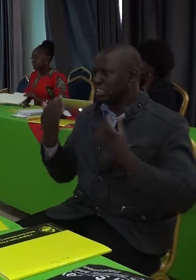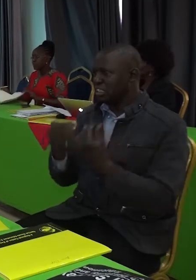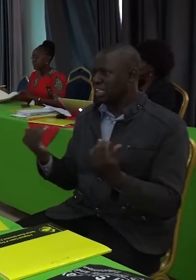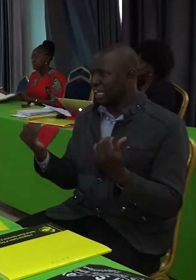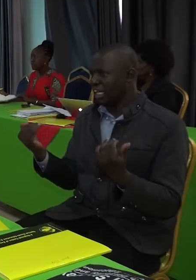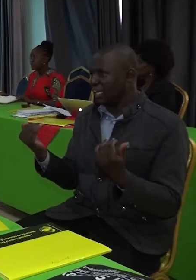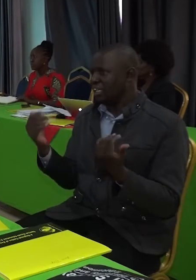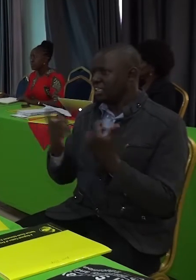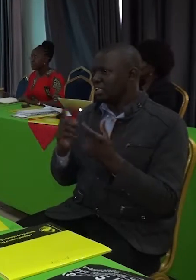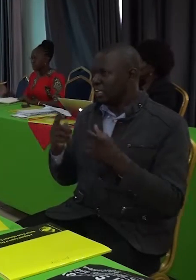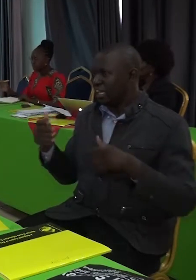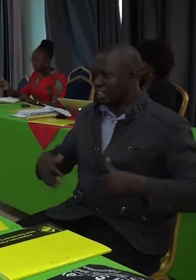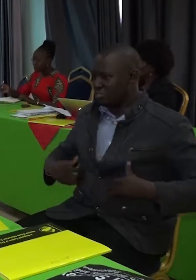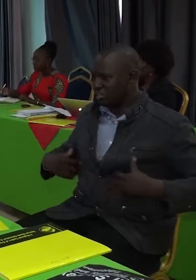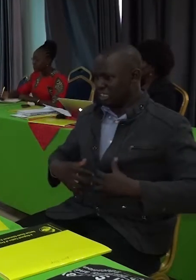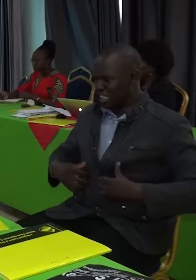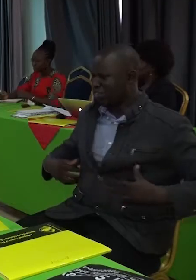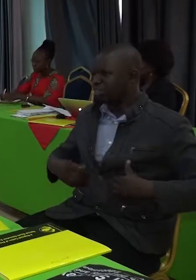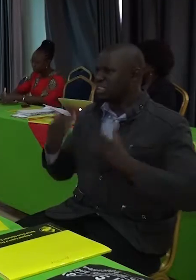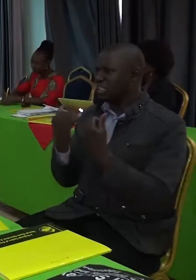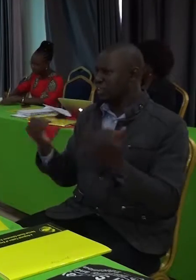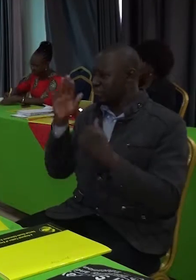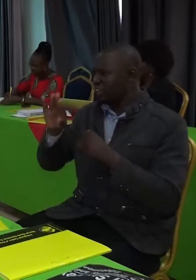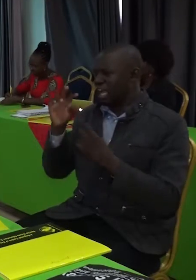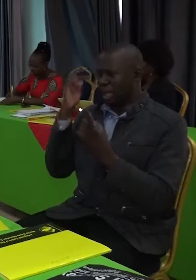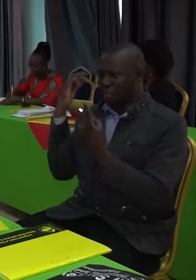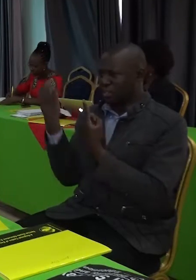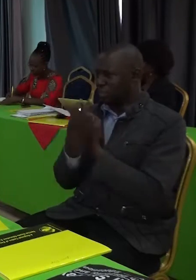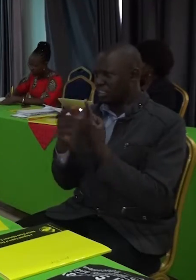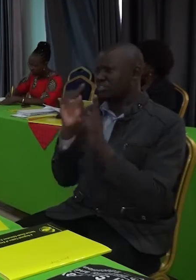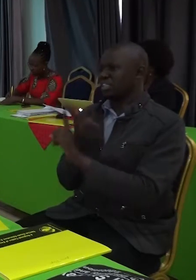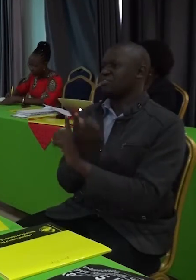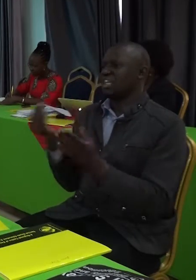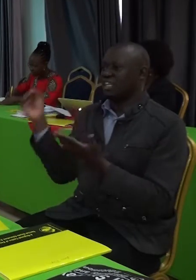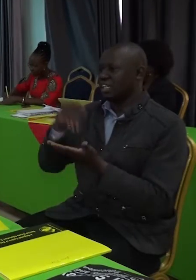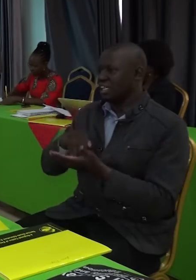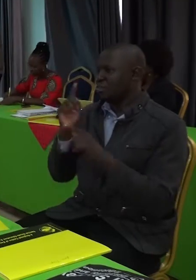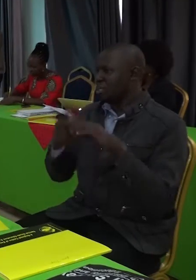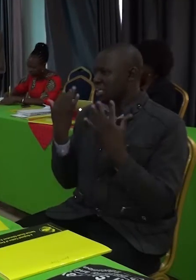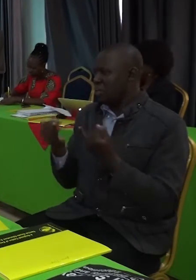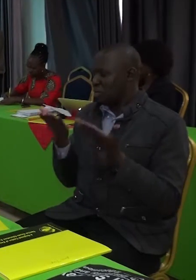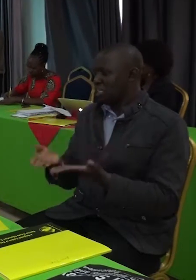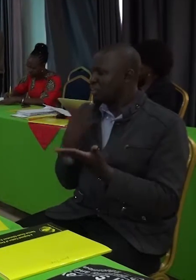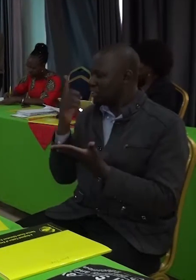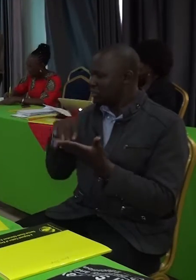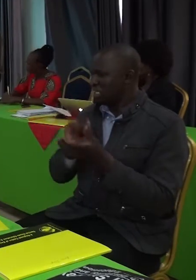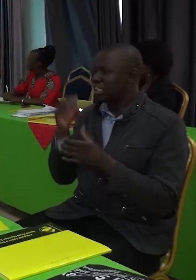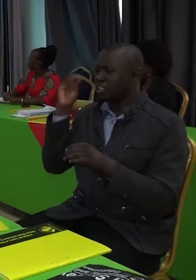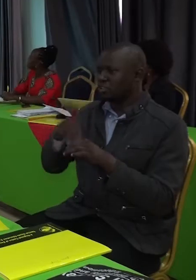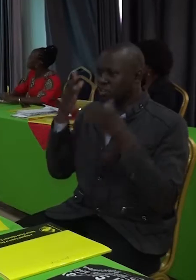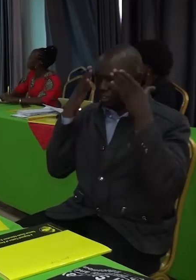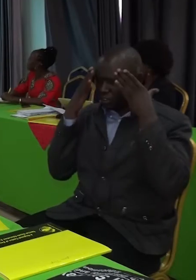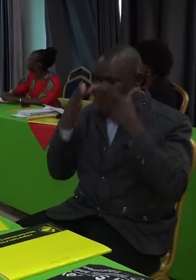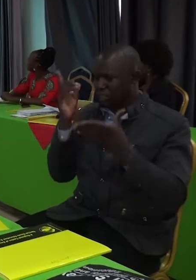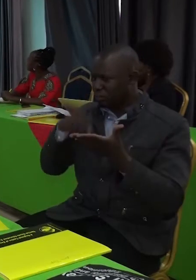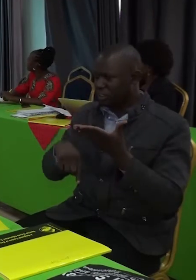their perspective is different again. But here we are saying inclusion is towards